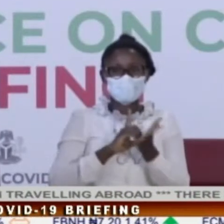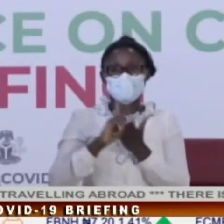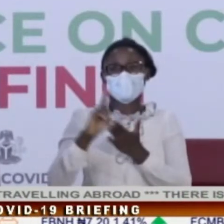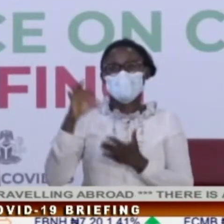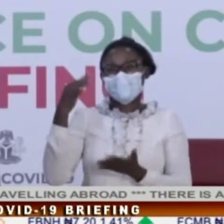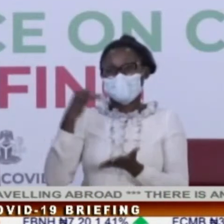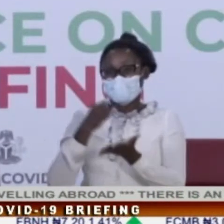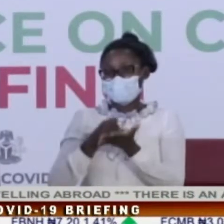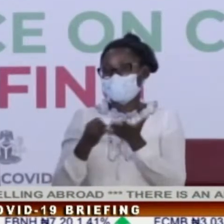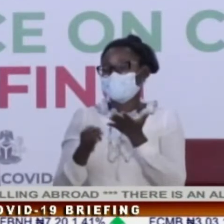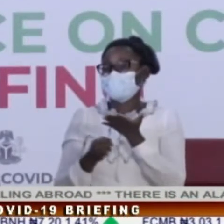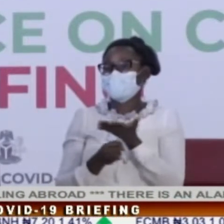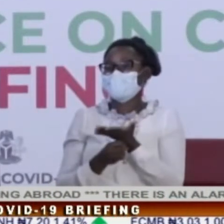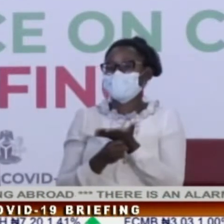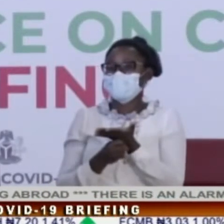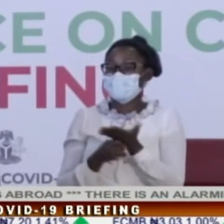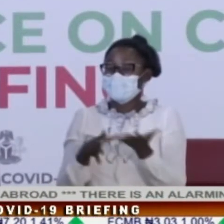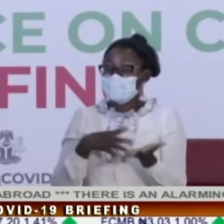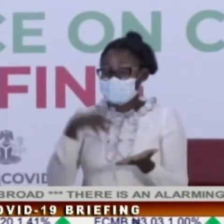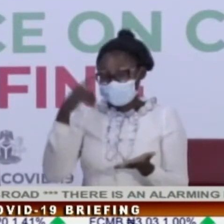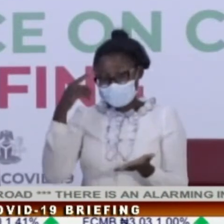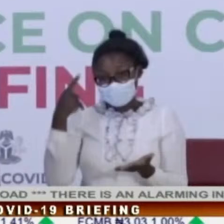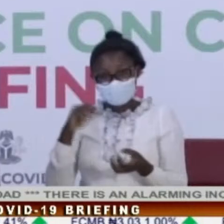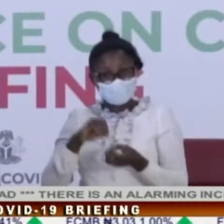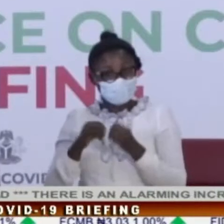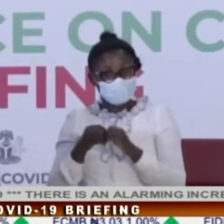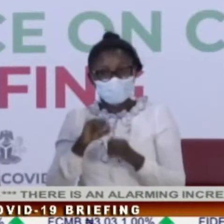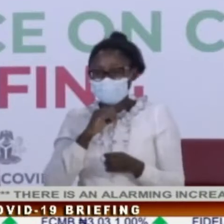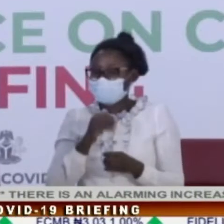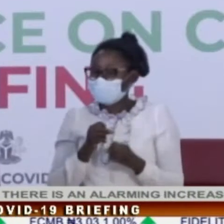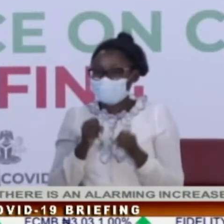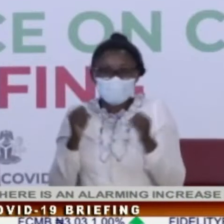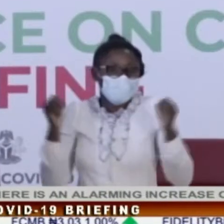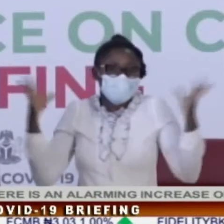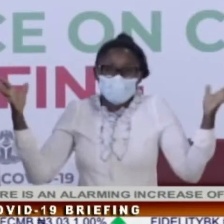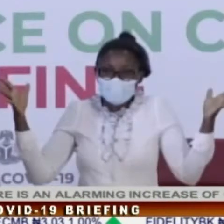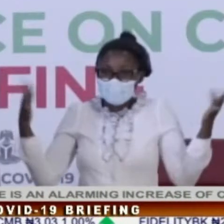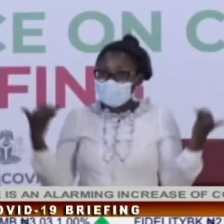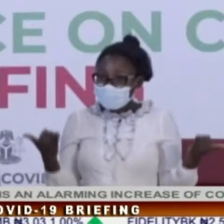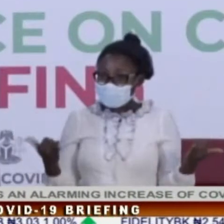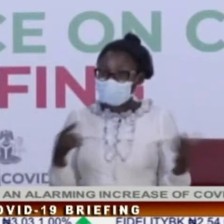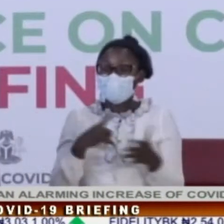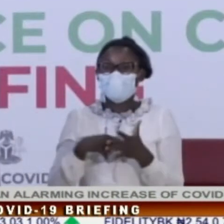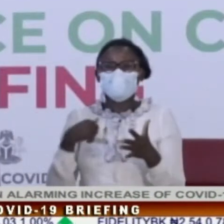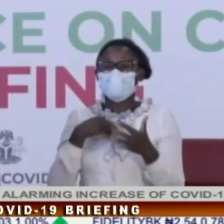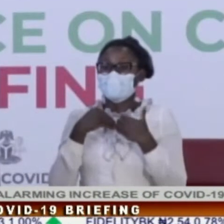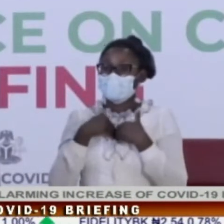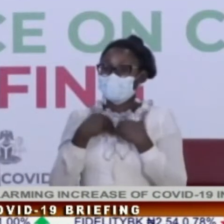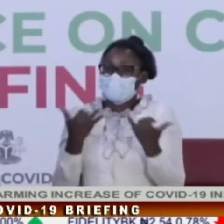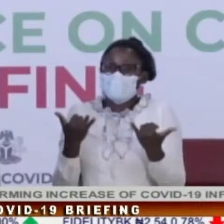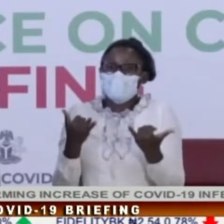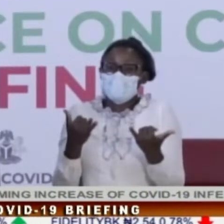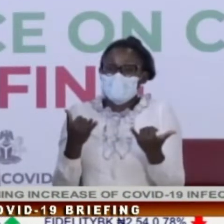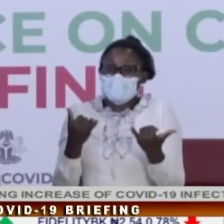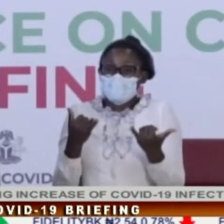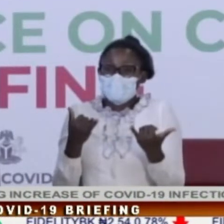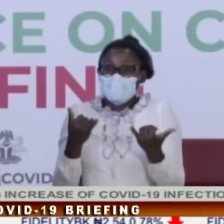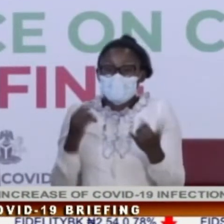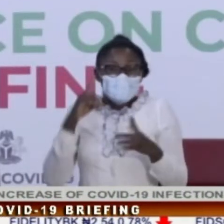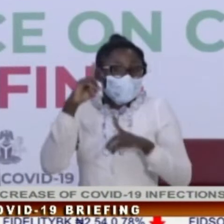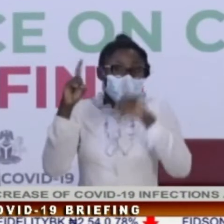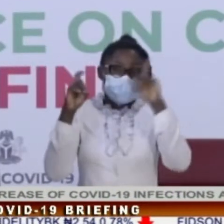The effects of the New Year, the December celebrations will begin to manifest probably the second or